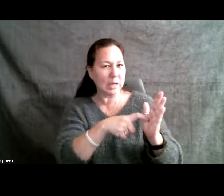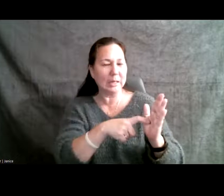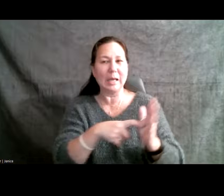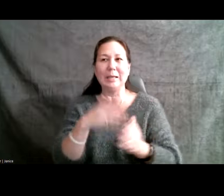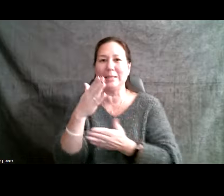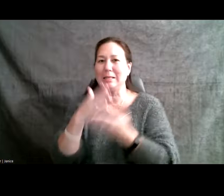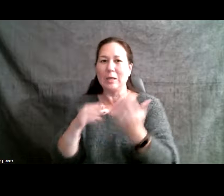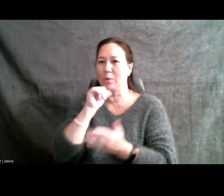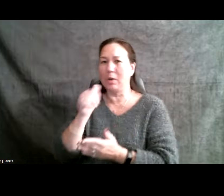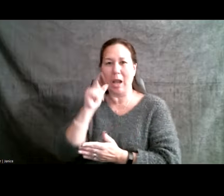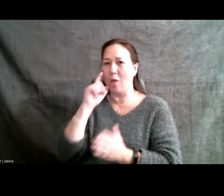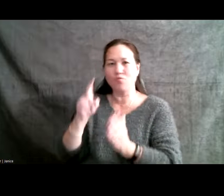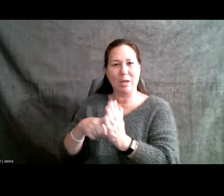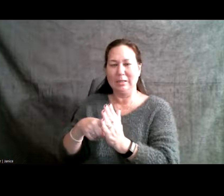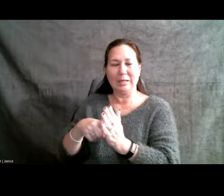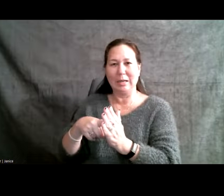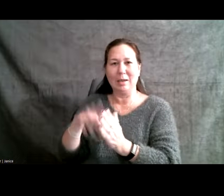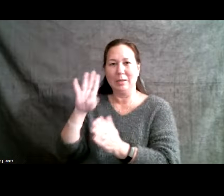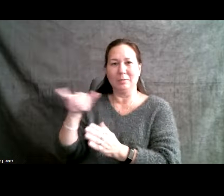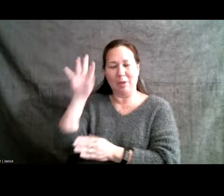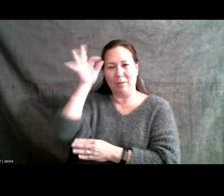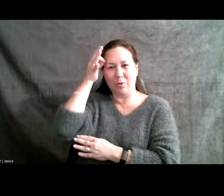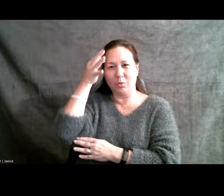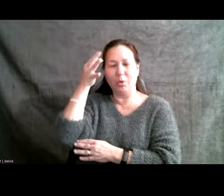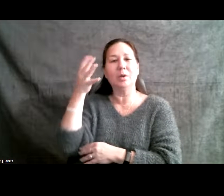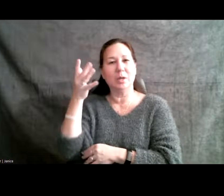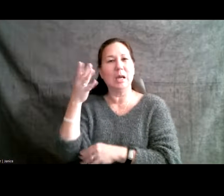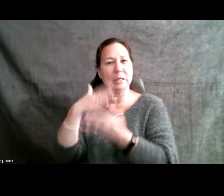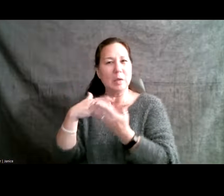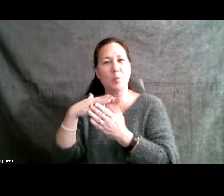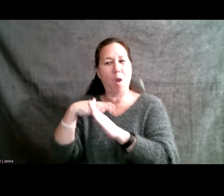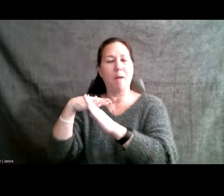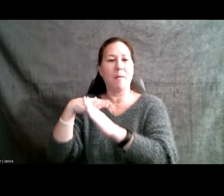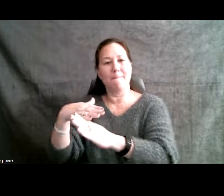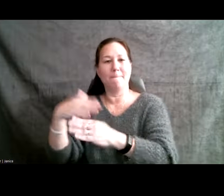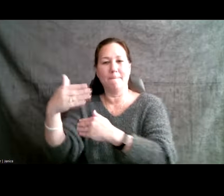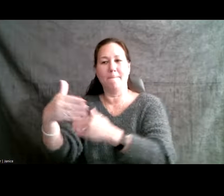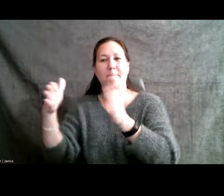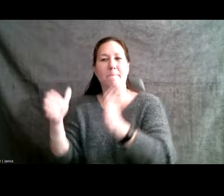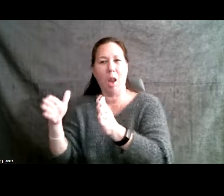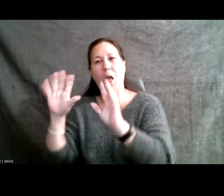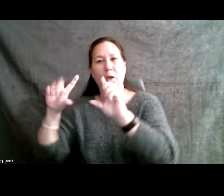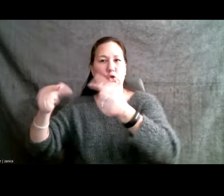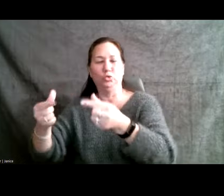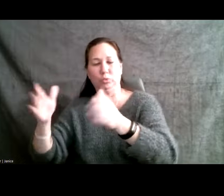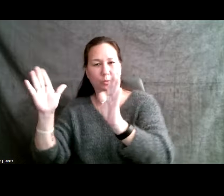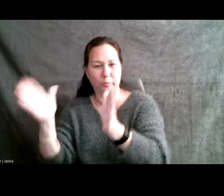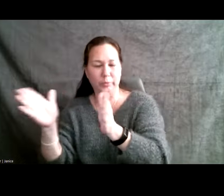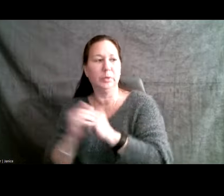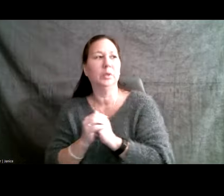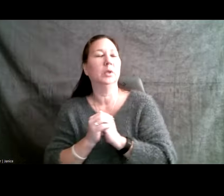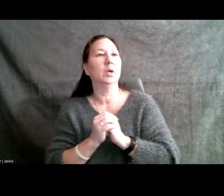in a block group. I have to come out very honestly here and say, I'd like to learn more about that. Like, what